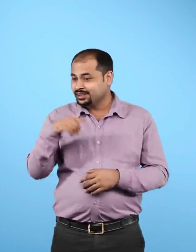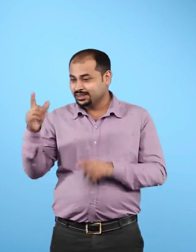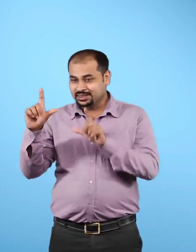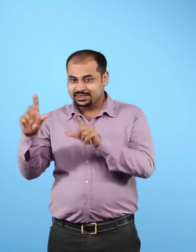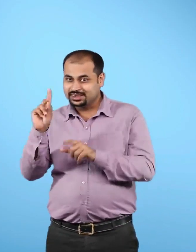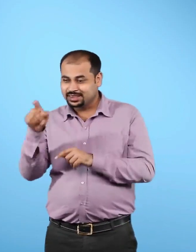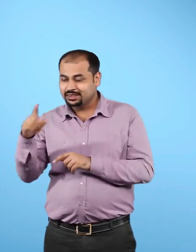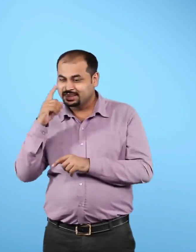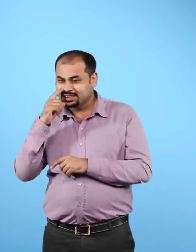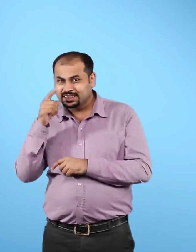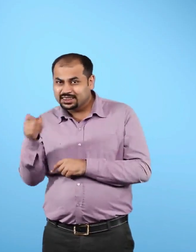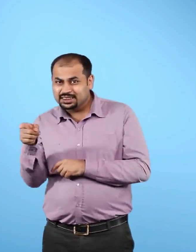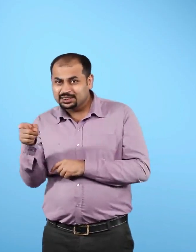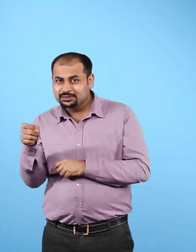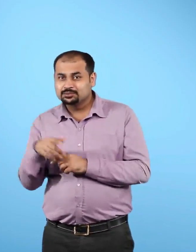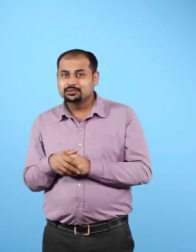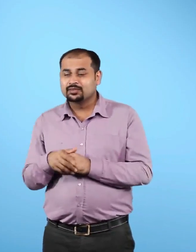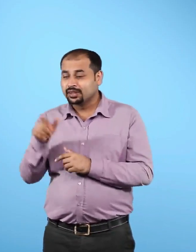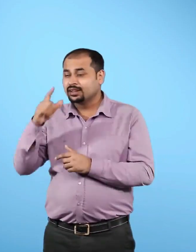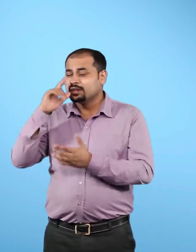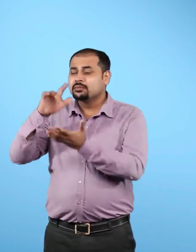and another lady is from Rajasthan,